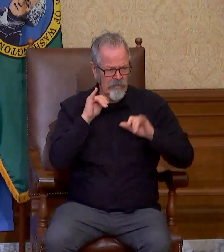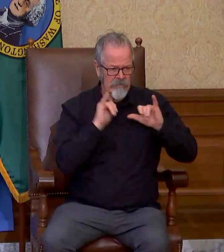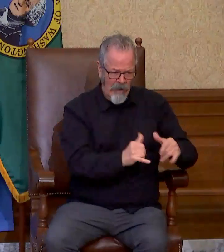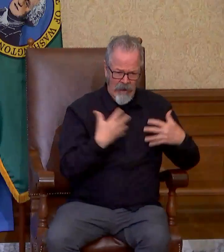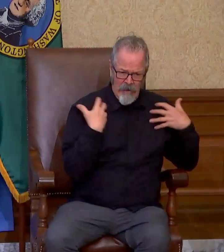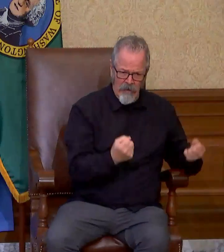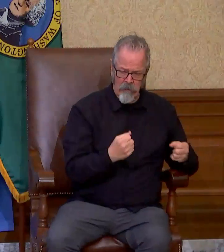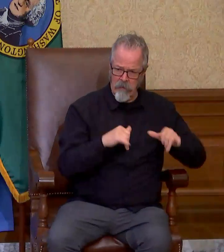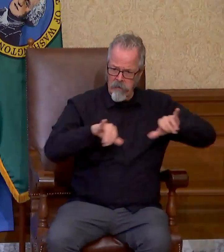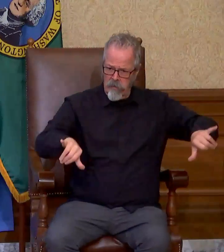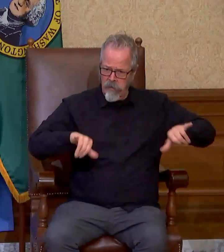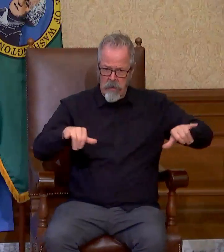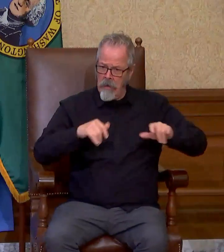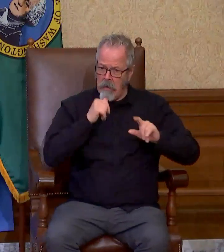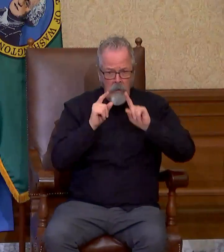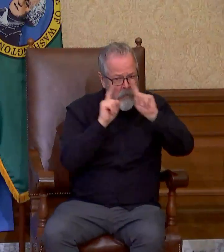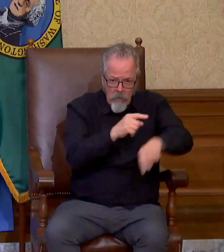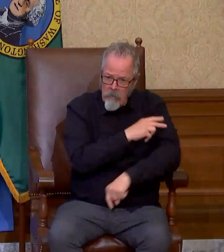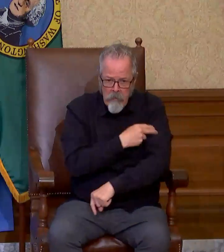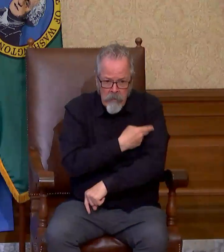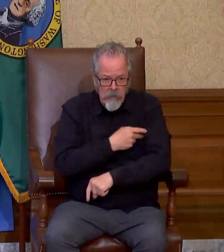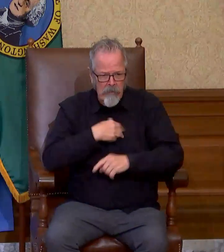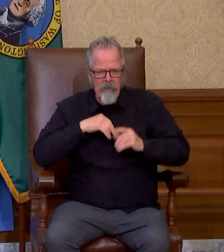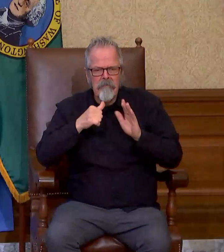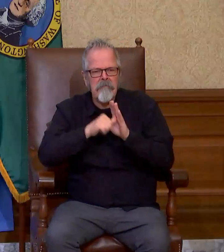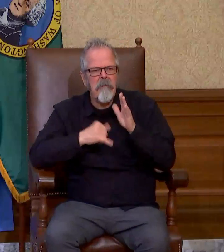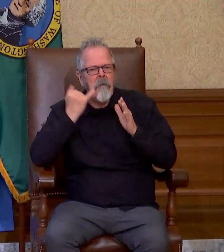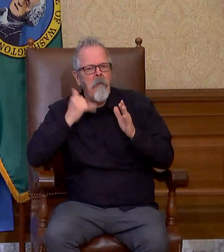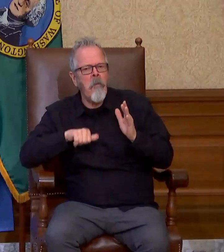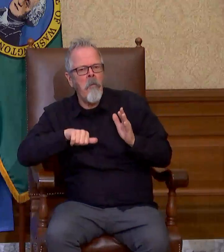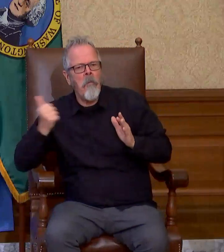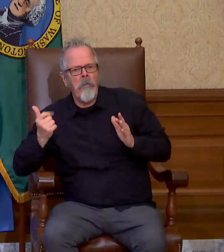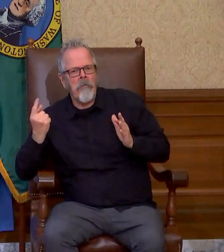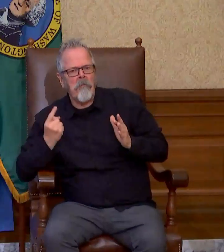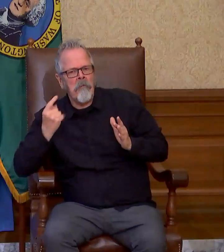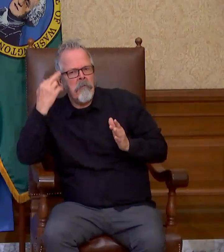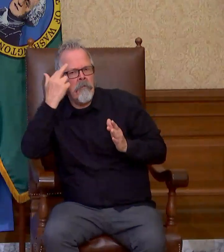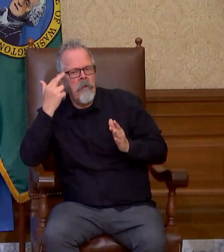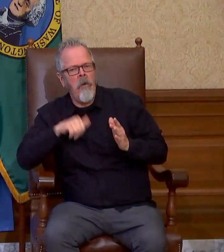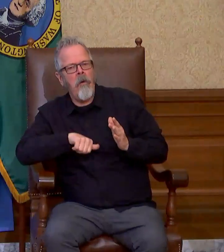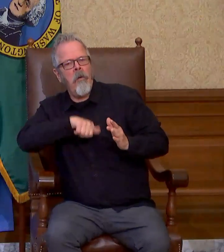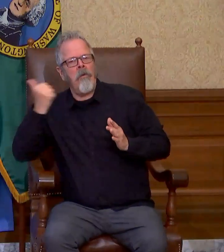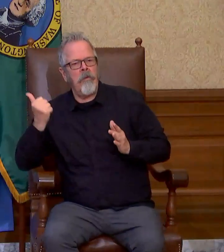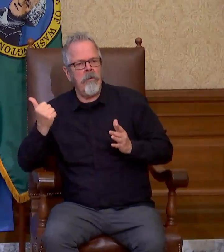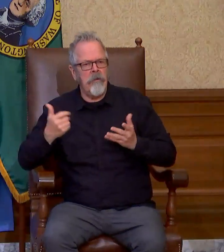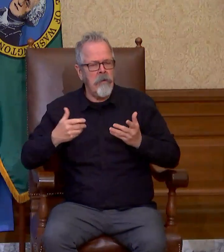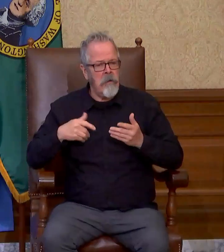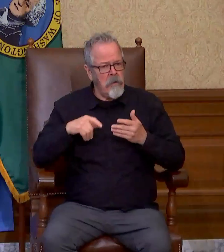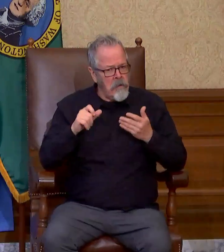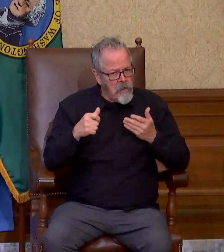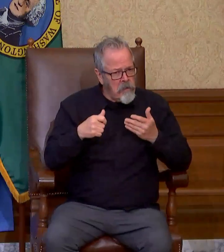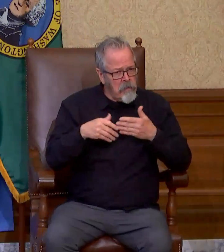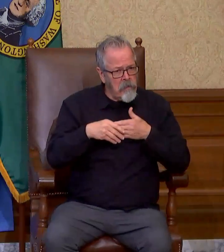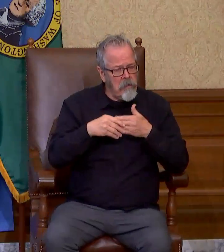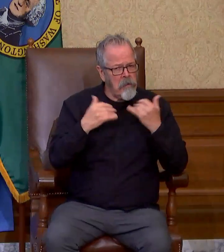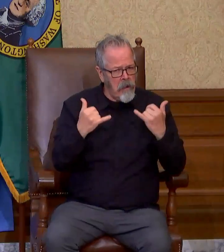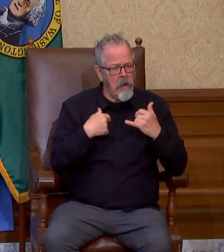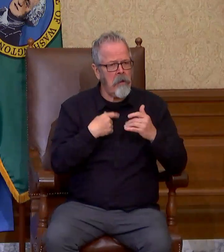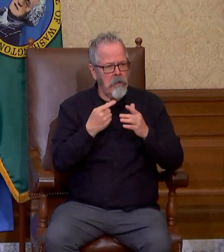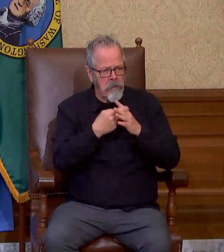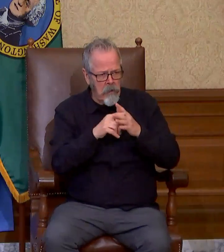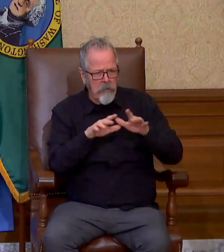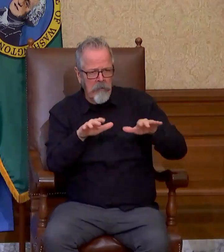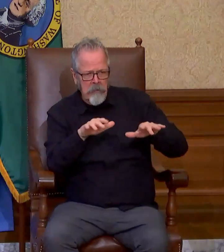have non-urgent surgery. It's going to obviously help people get access to new joints and the like, and it will help with